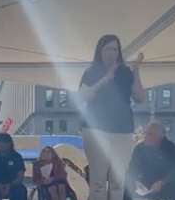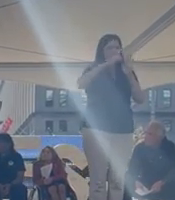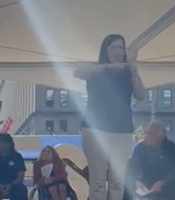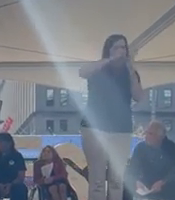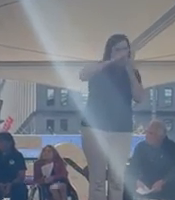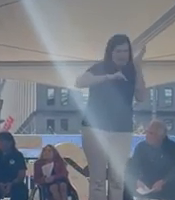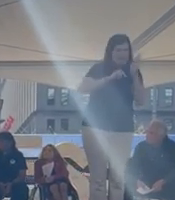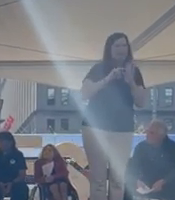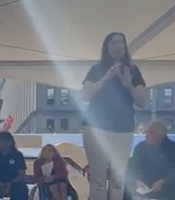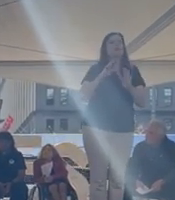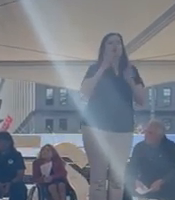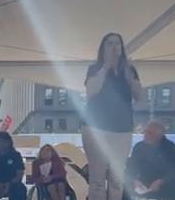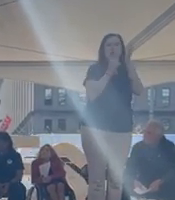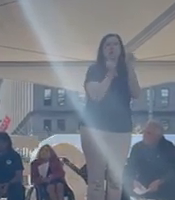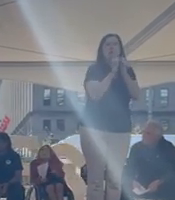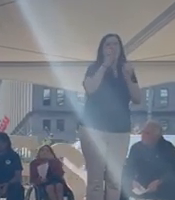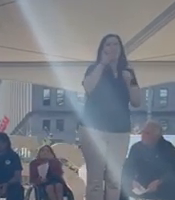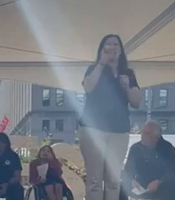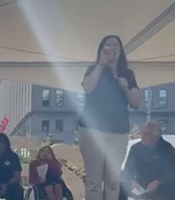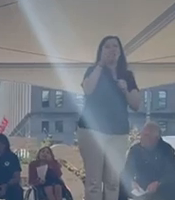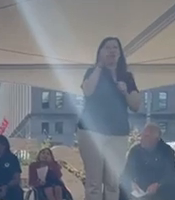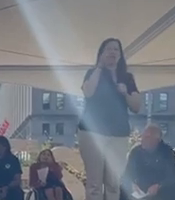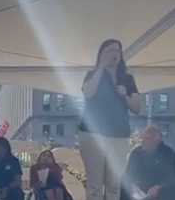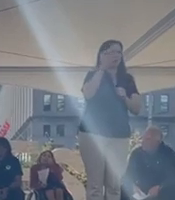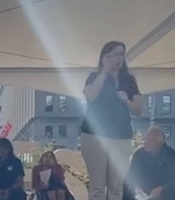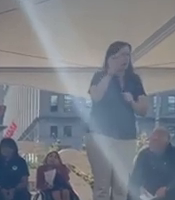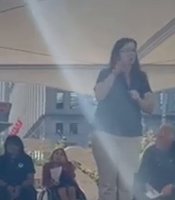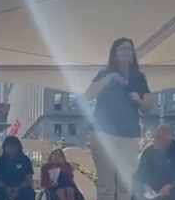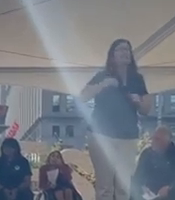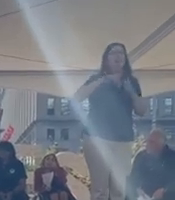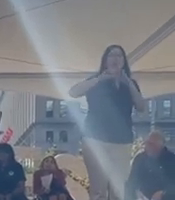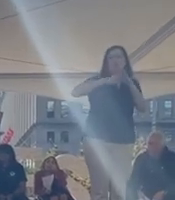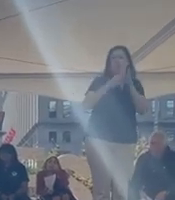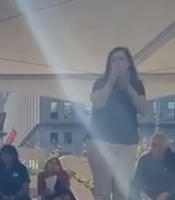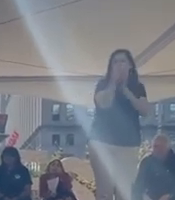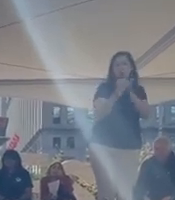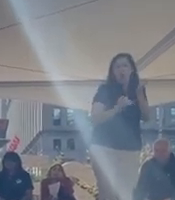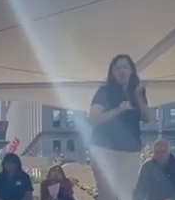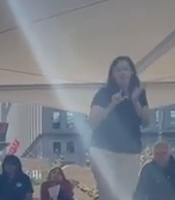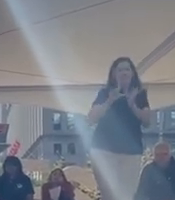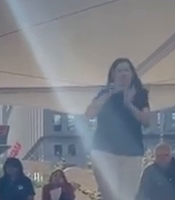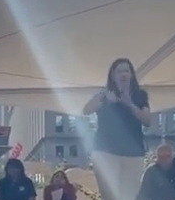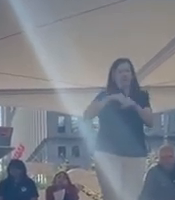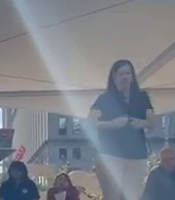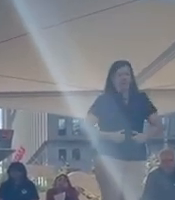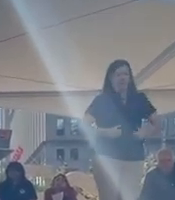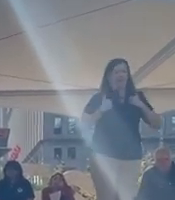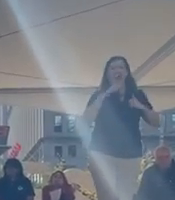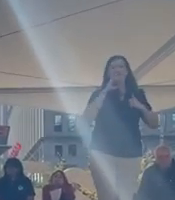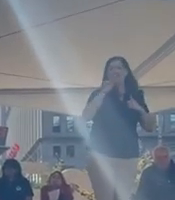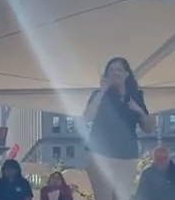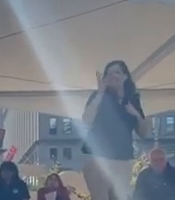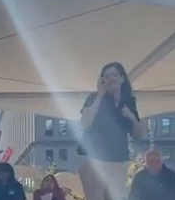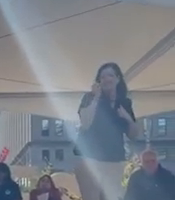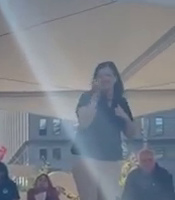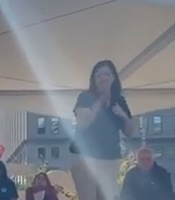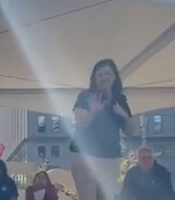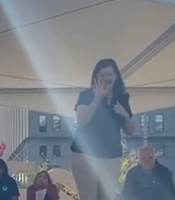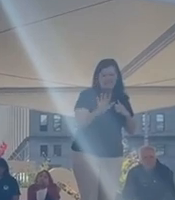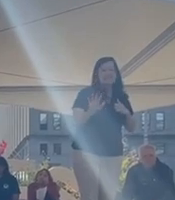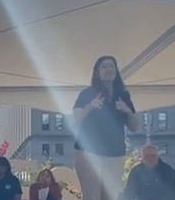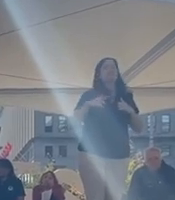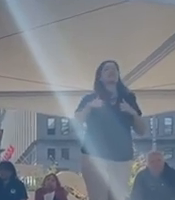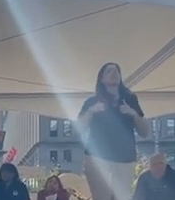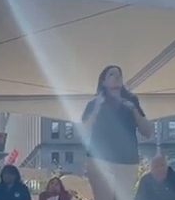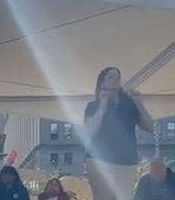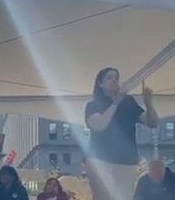artist. I started my art career very late in life, in my 60s, as a client at